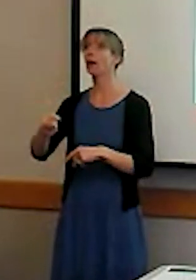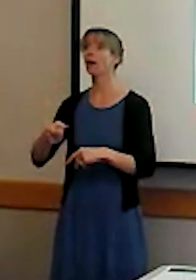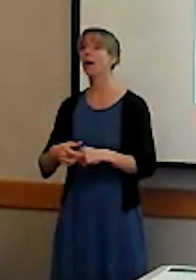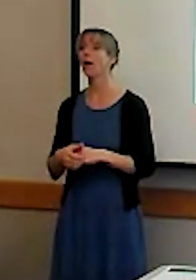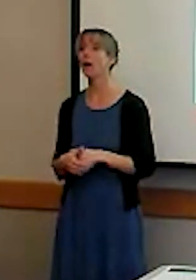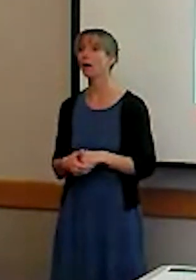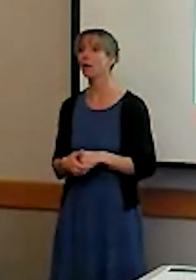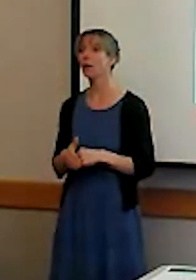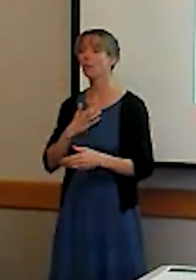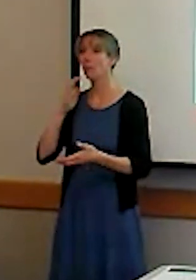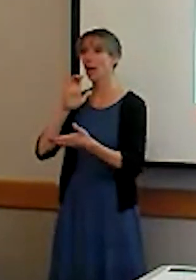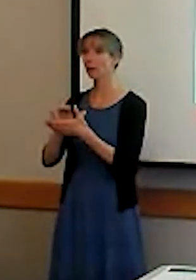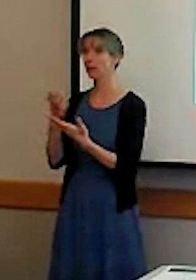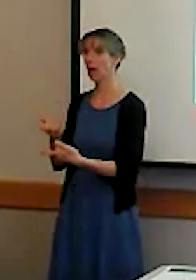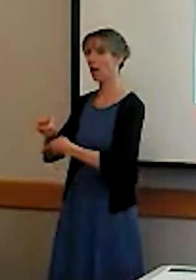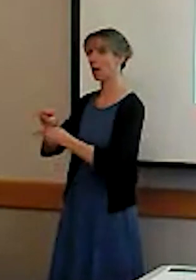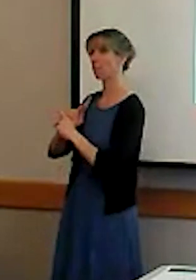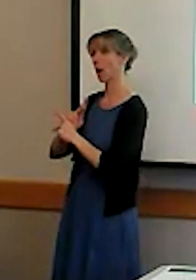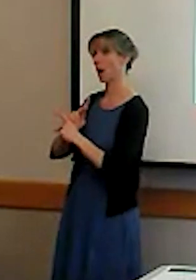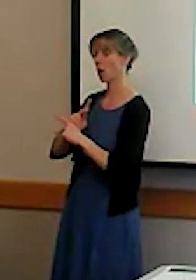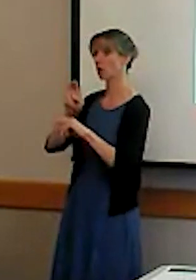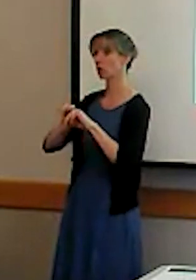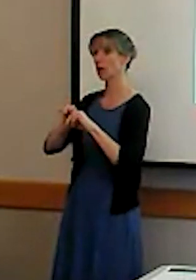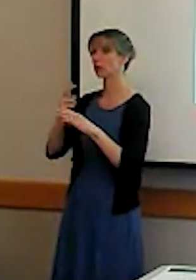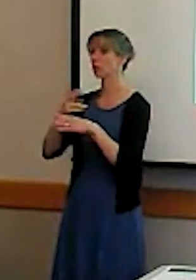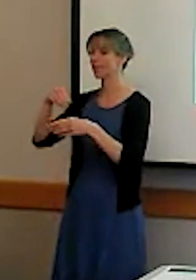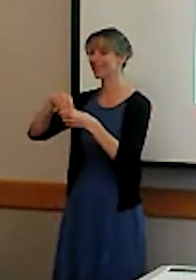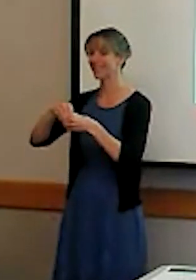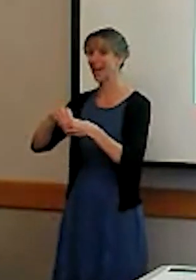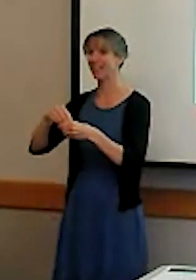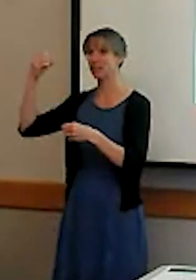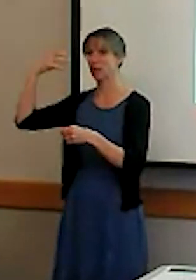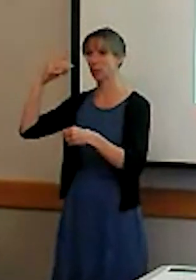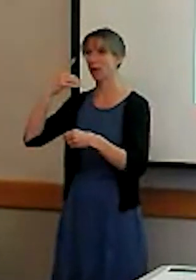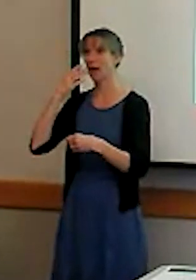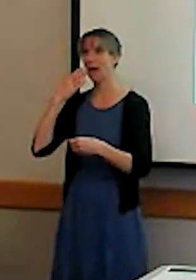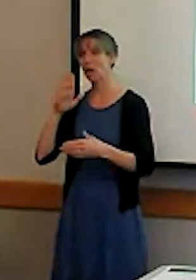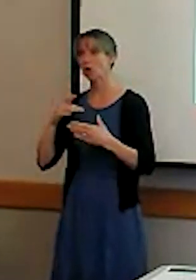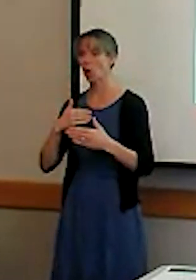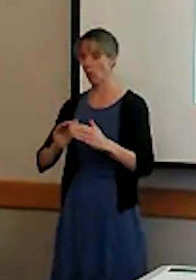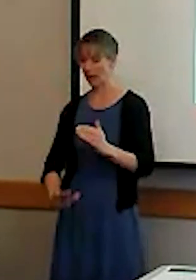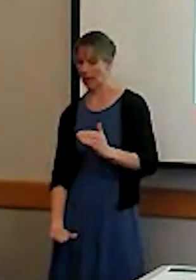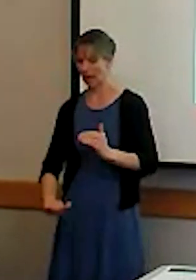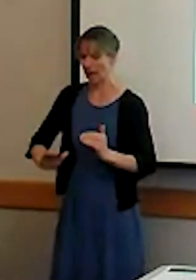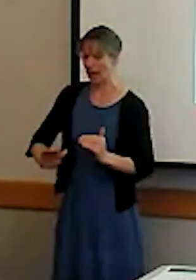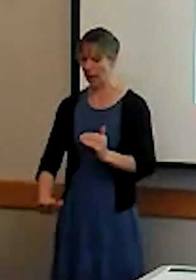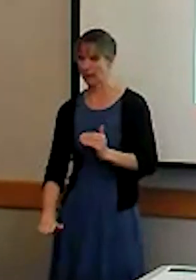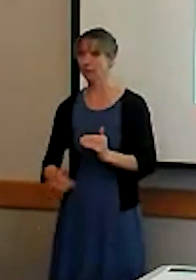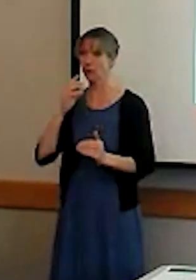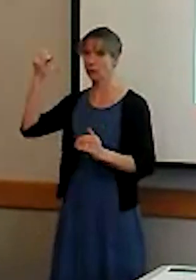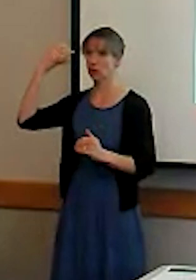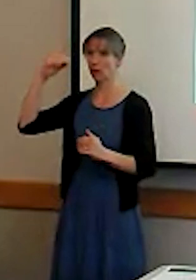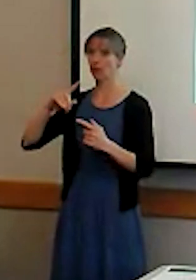Yes. For my husband, I borrowed chairs to use in the shower, because I didn't know what height to get